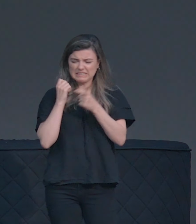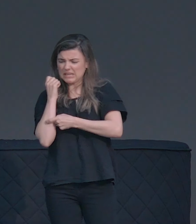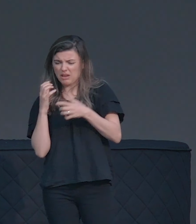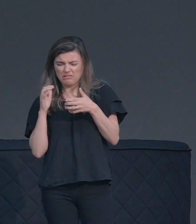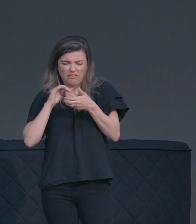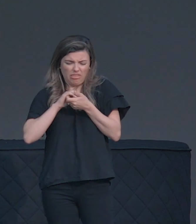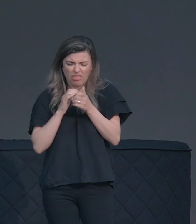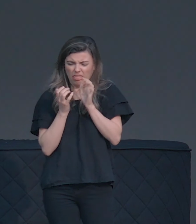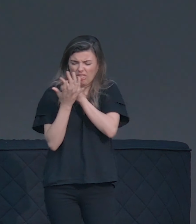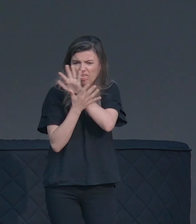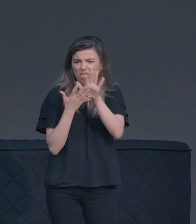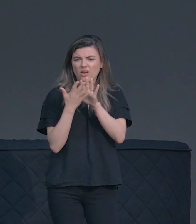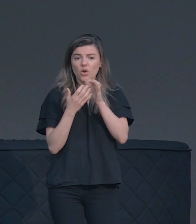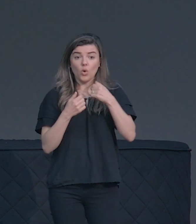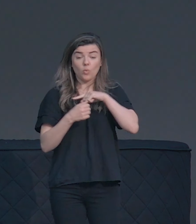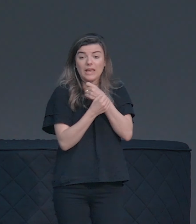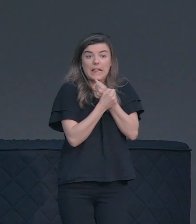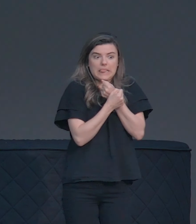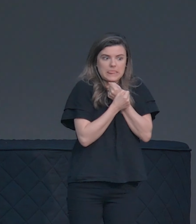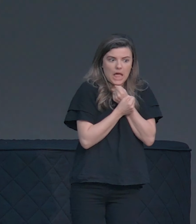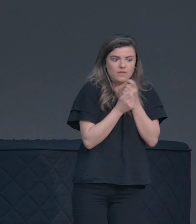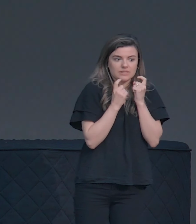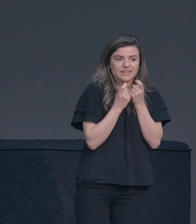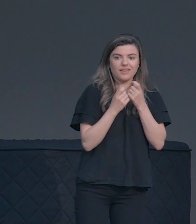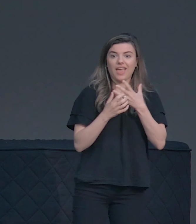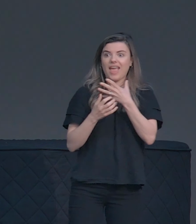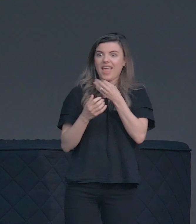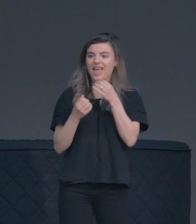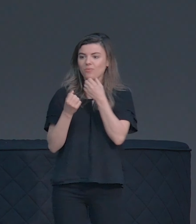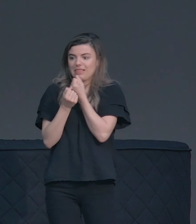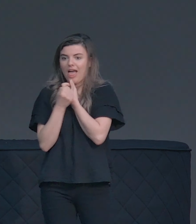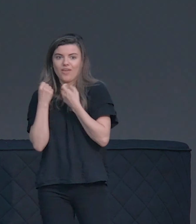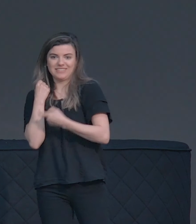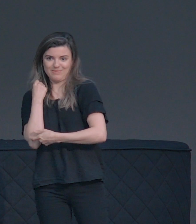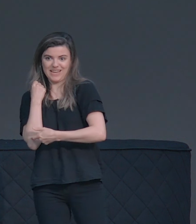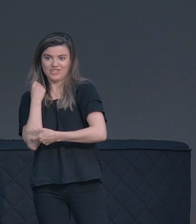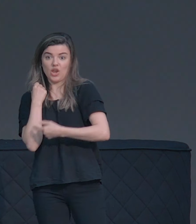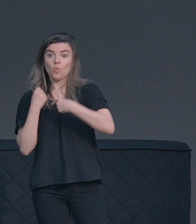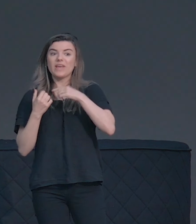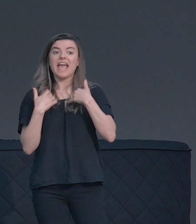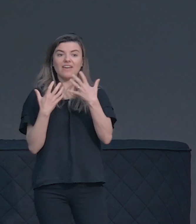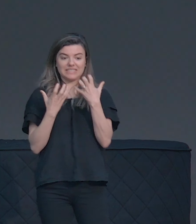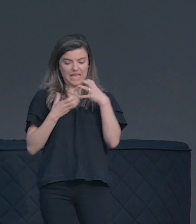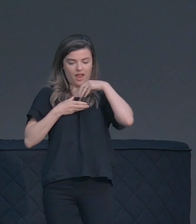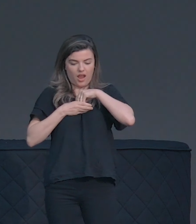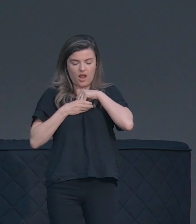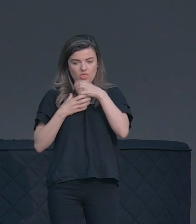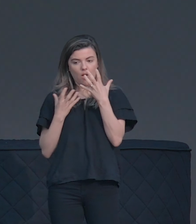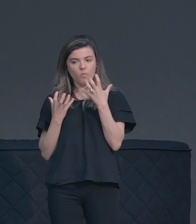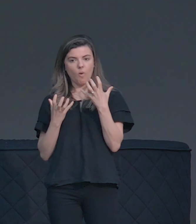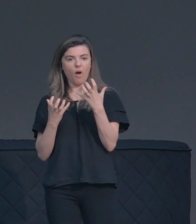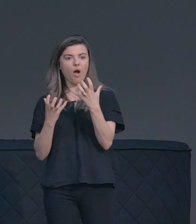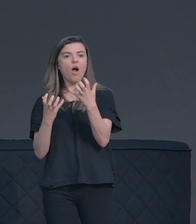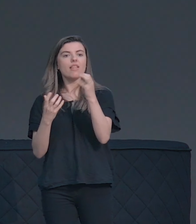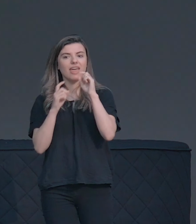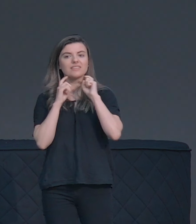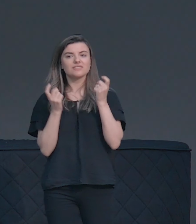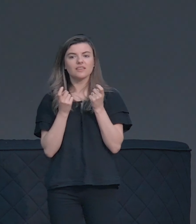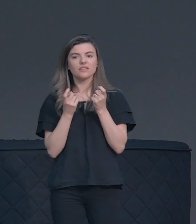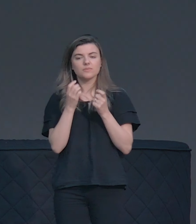sin, we love to be tempted by sin, and we have desires in us that desire that